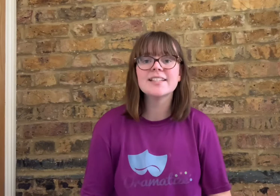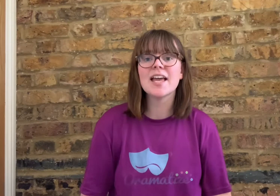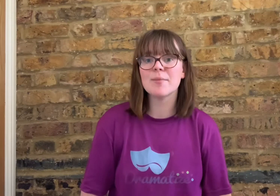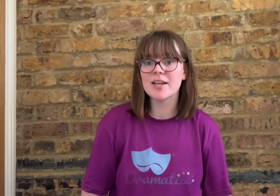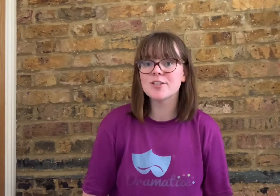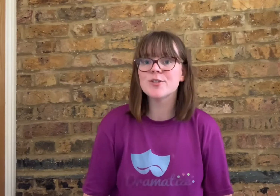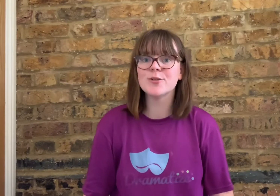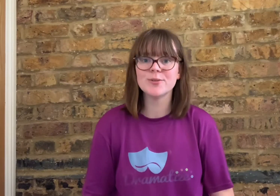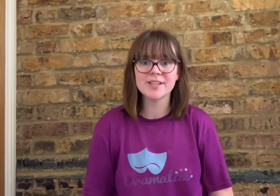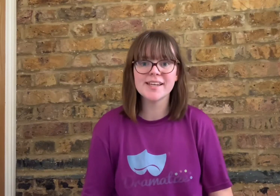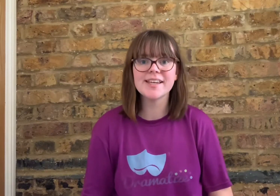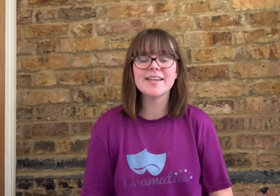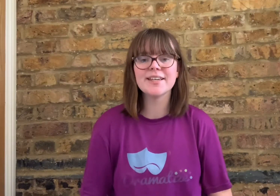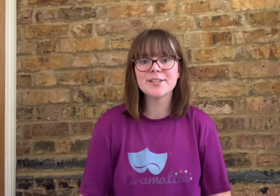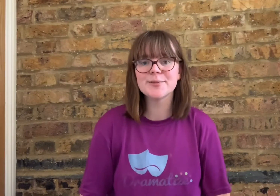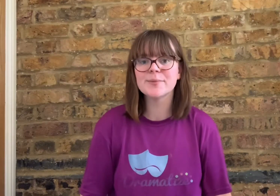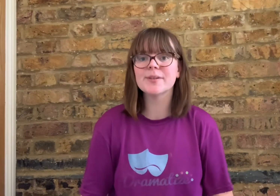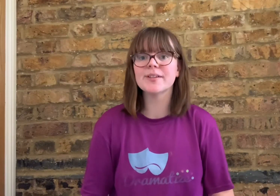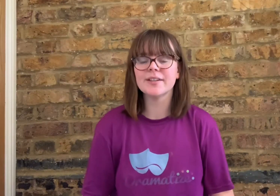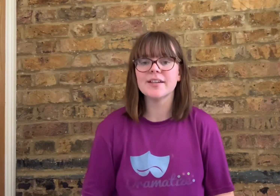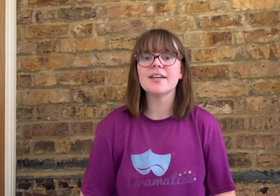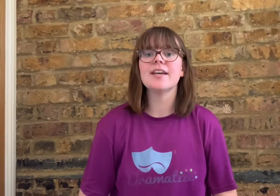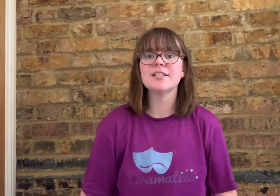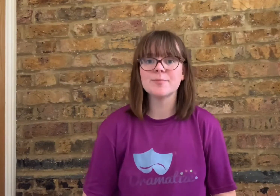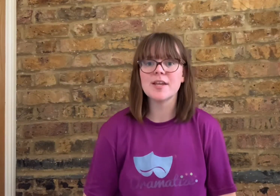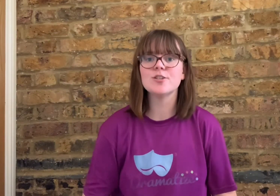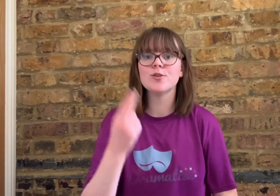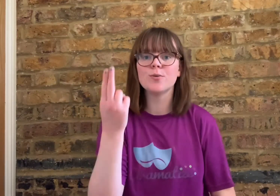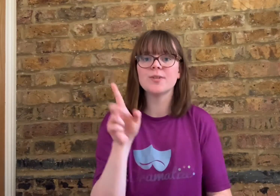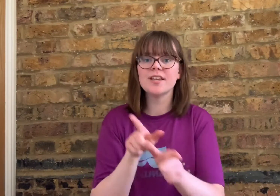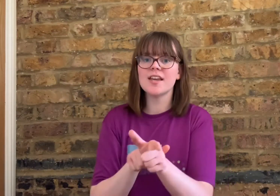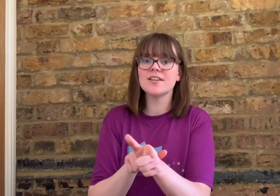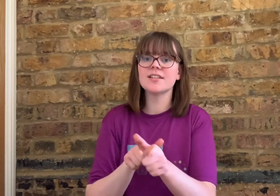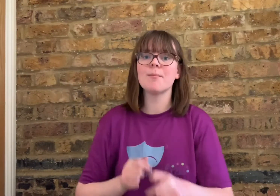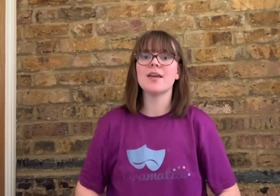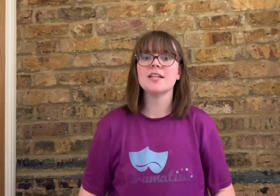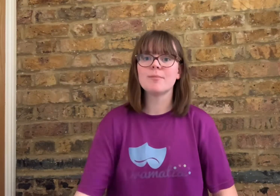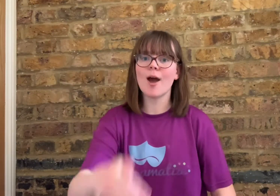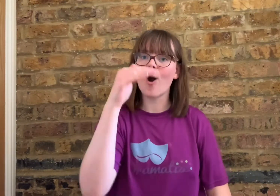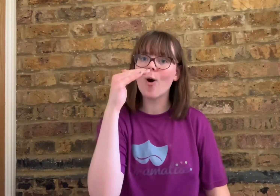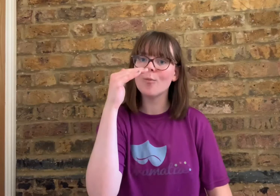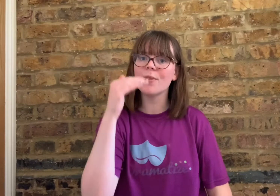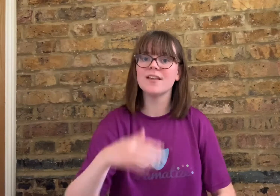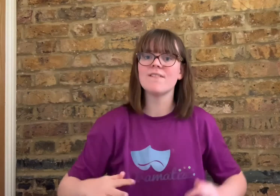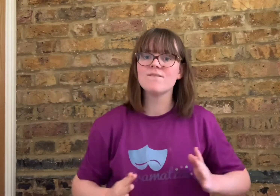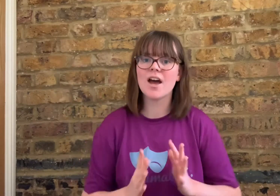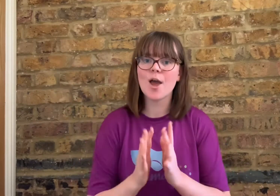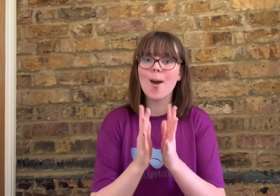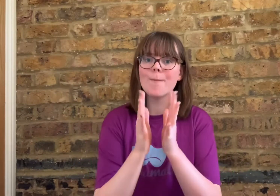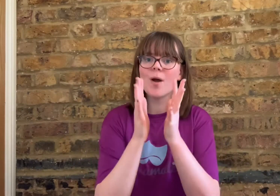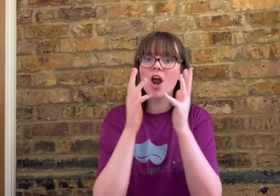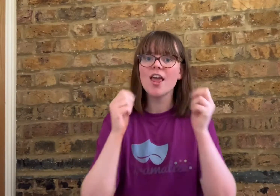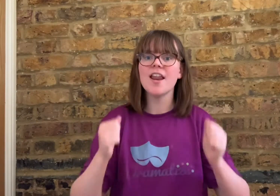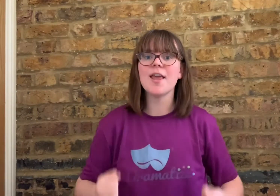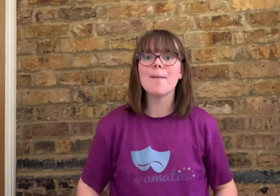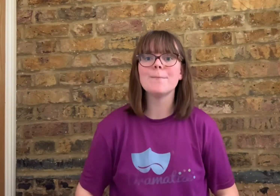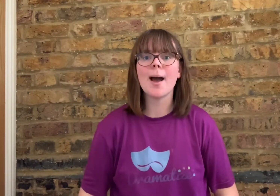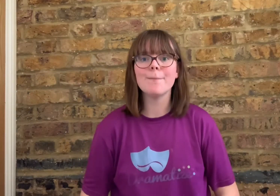I'm in too deep. In too deep. It's been 2 years, I miss my home. There's a fire burning in my